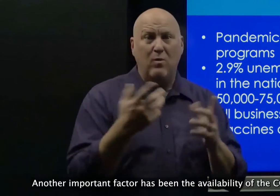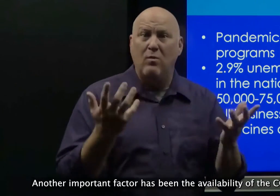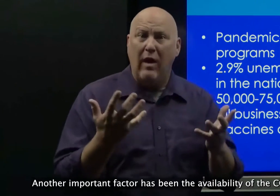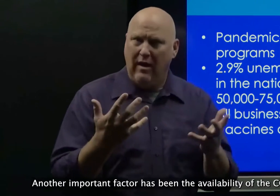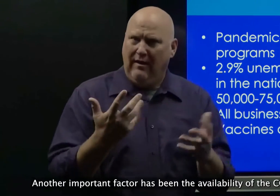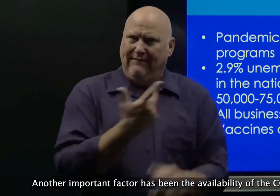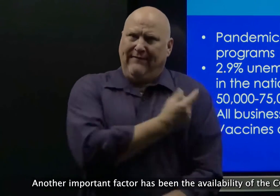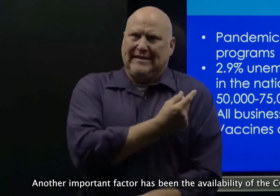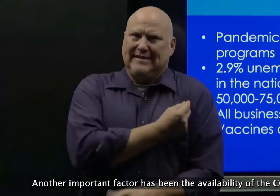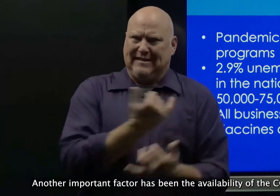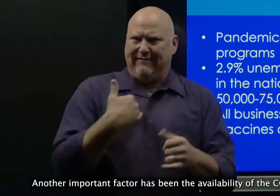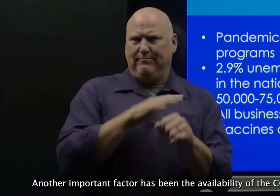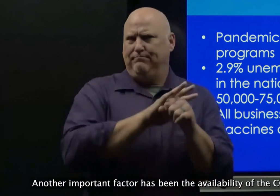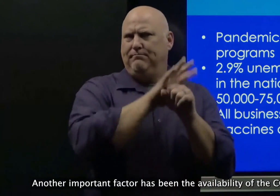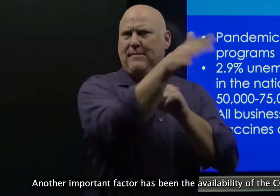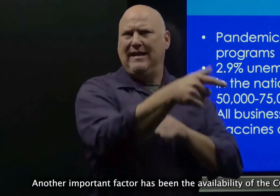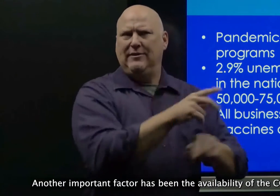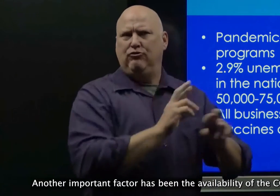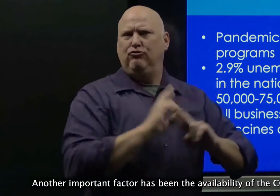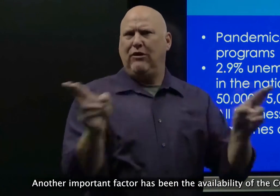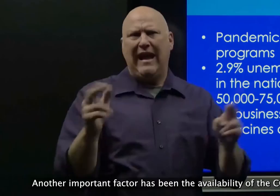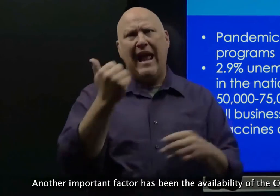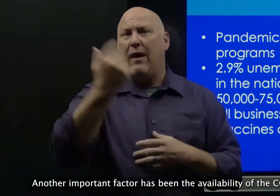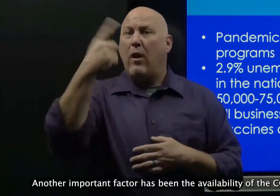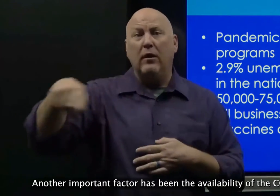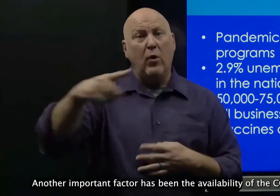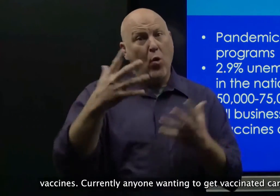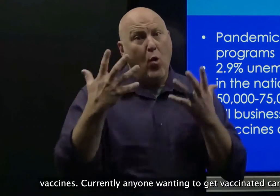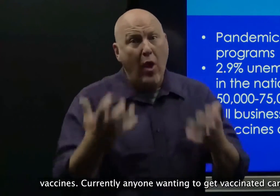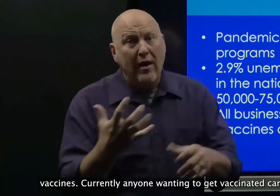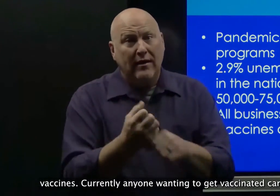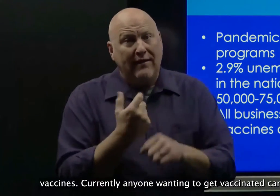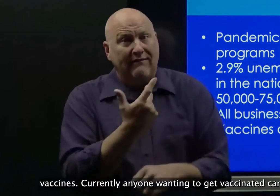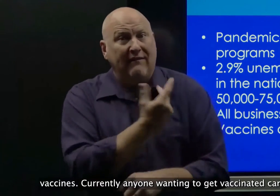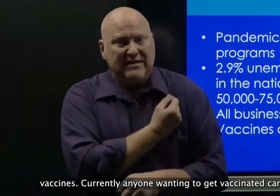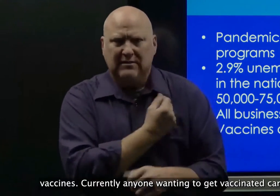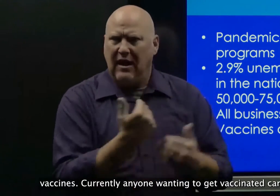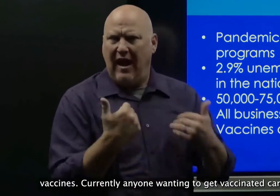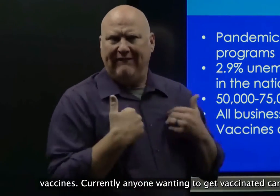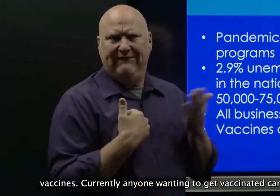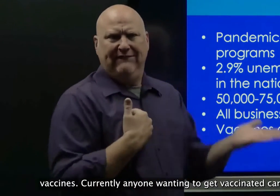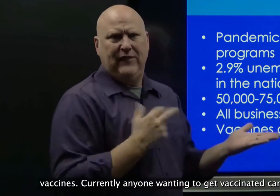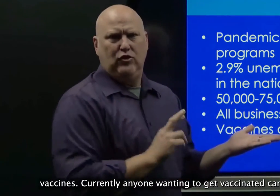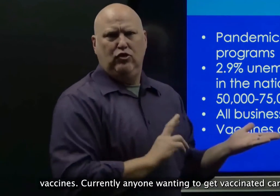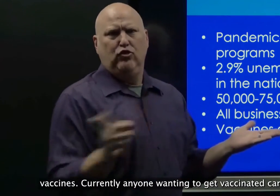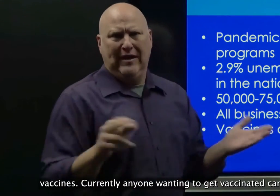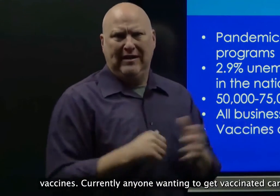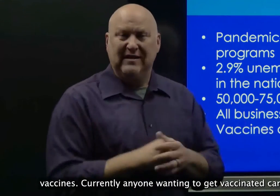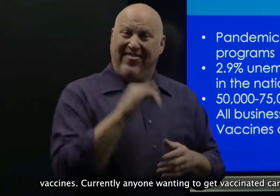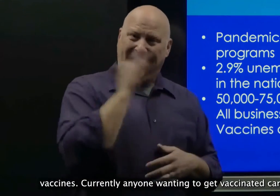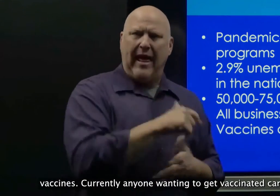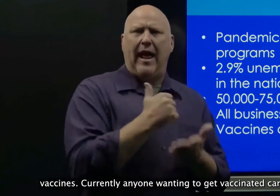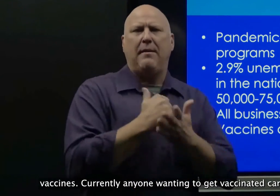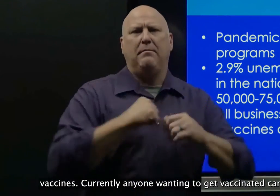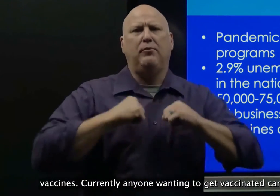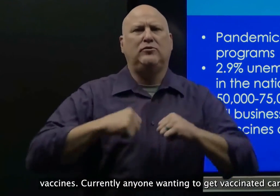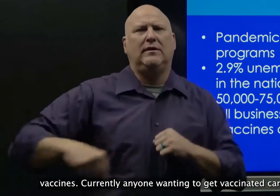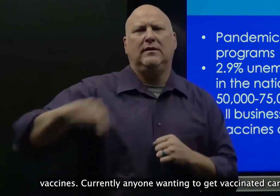Another important factor has been the availability of the COVID-19 vaccines. Currently, anyone wanting to get vaccinated can easily do